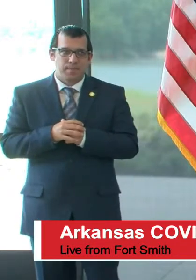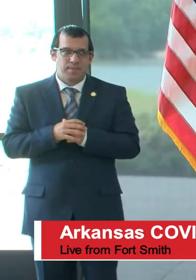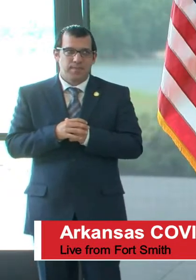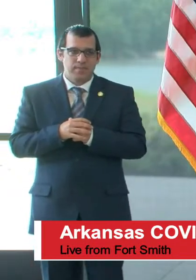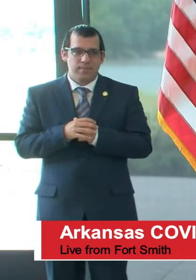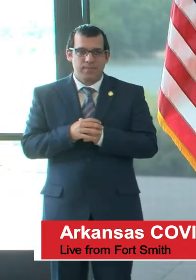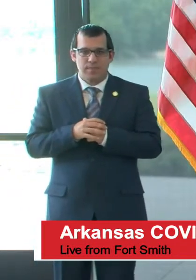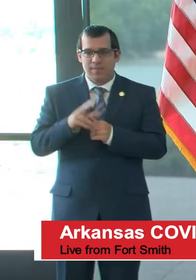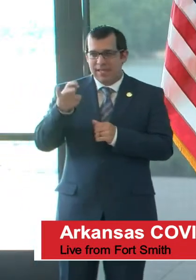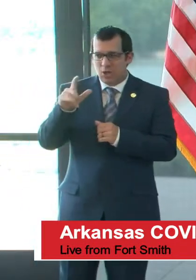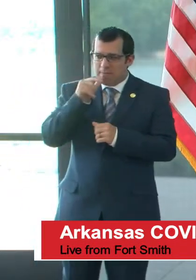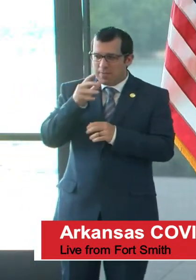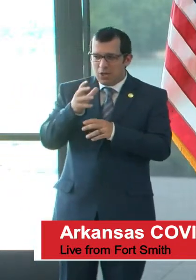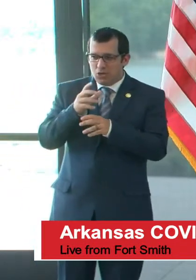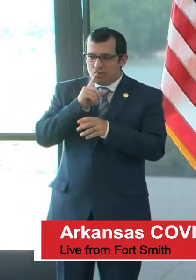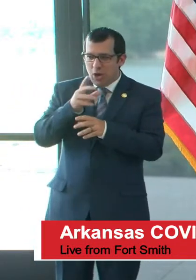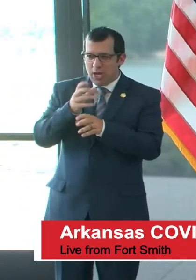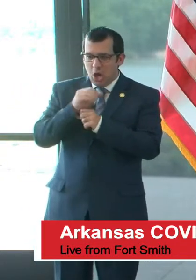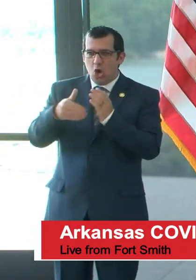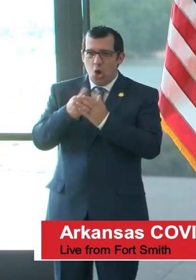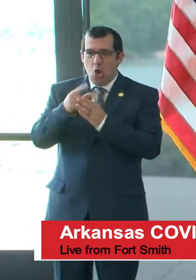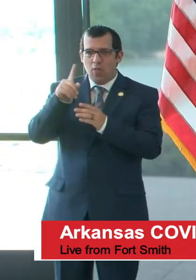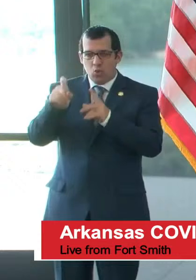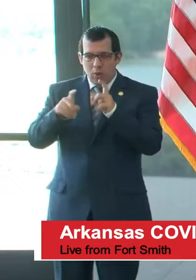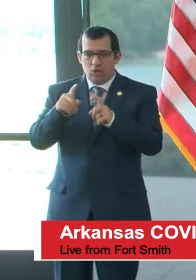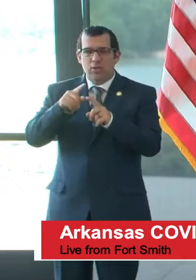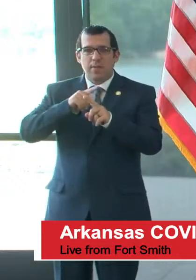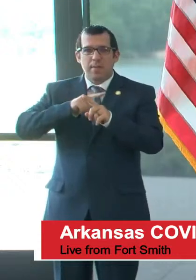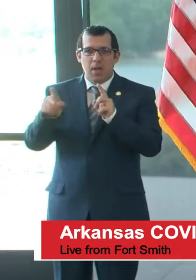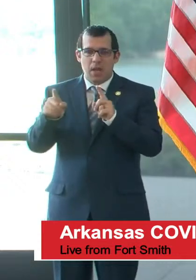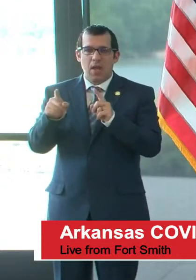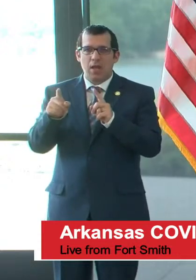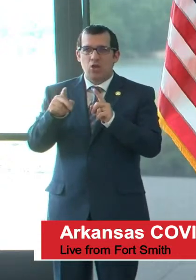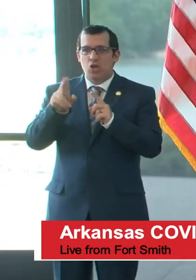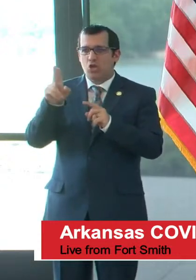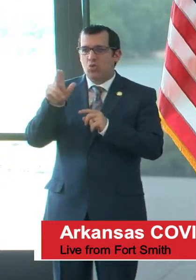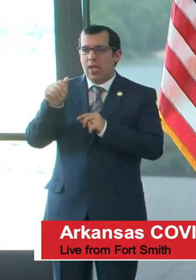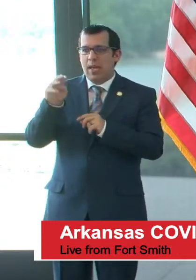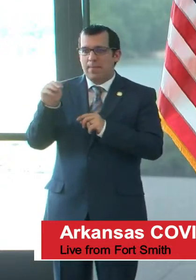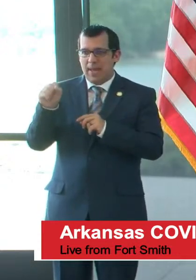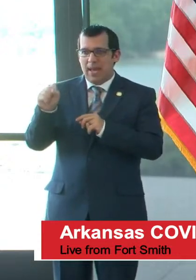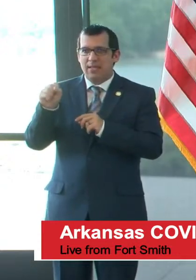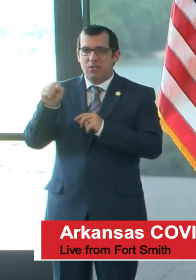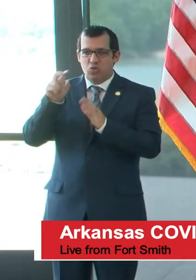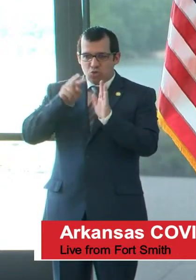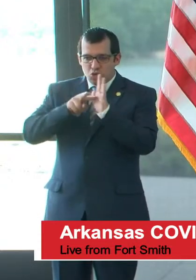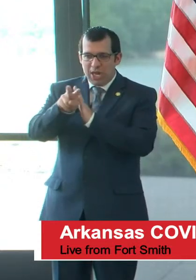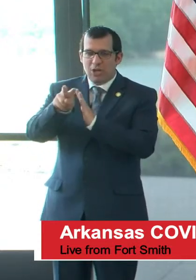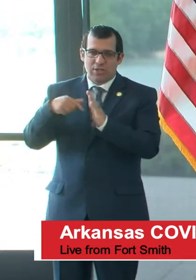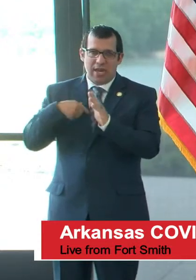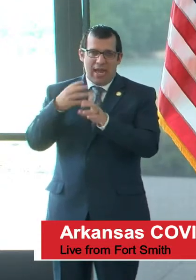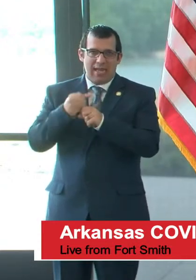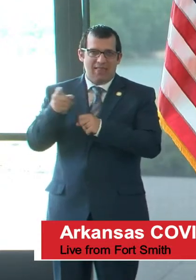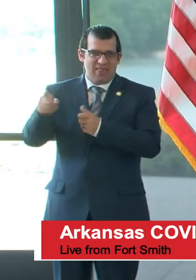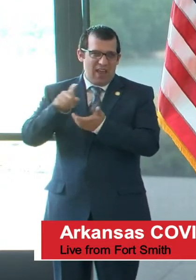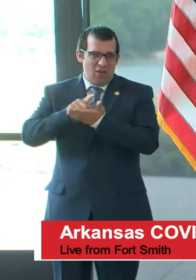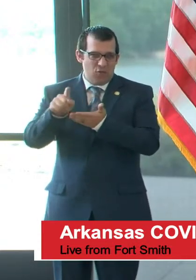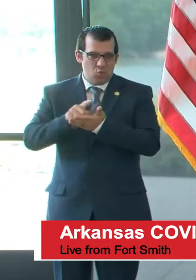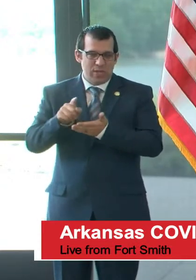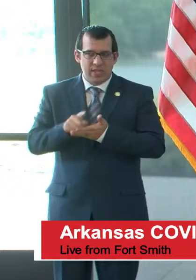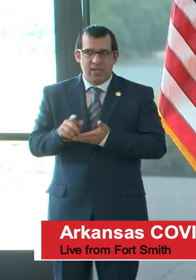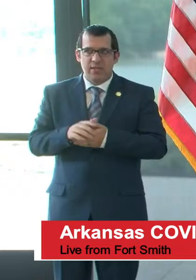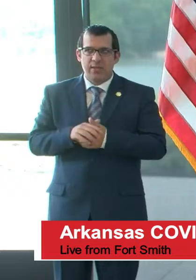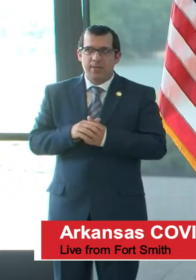Well, Neil, I'm not sure I got all of the question, but in terms of the UAMS projection, I get those every week.